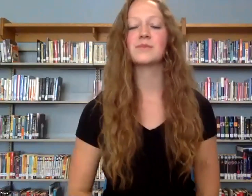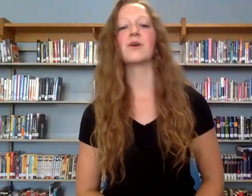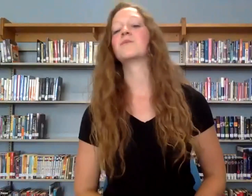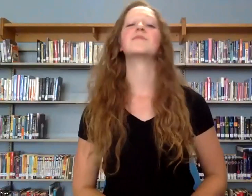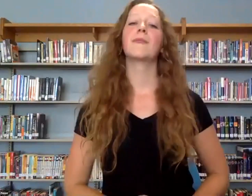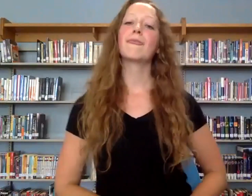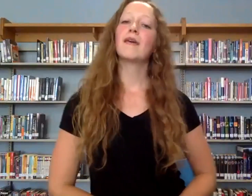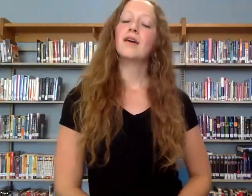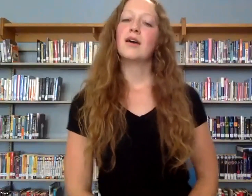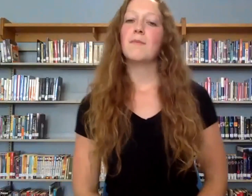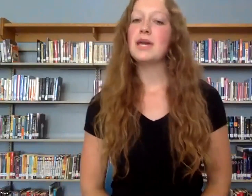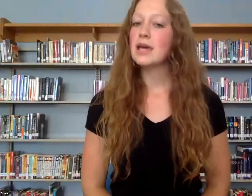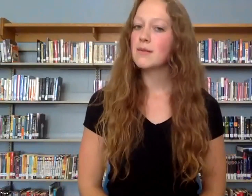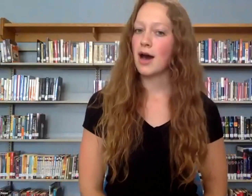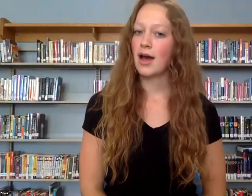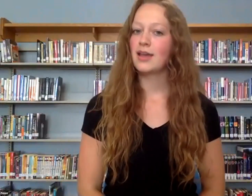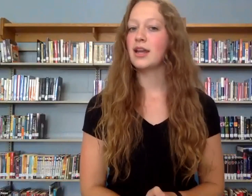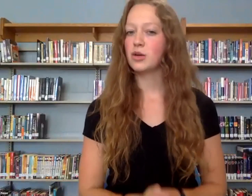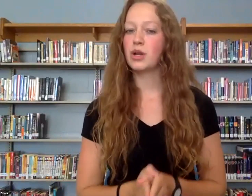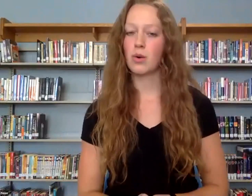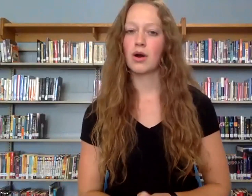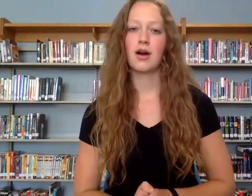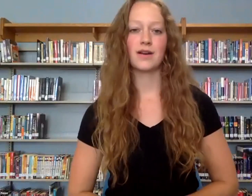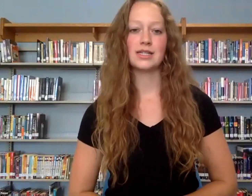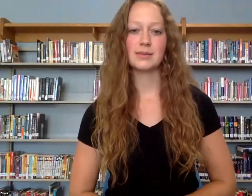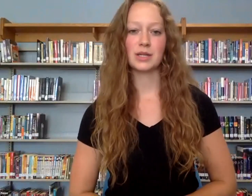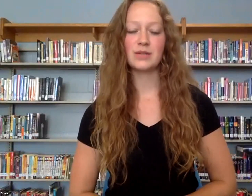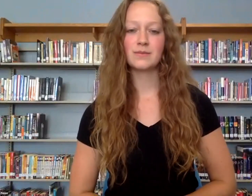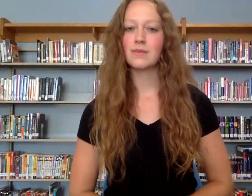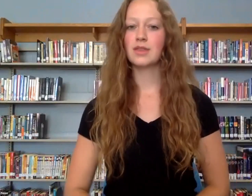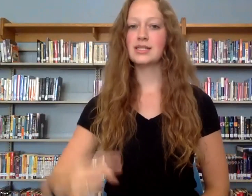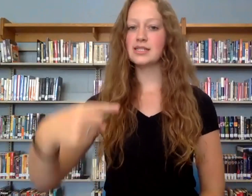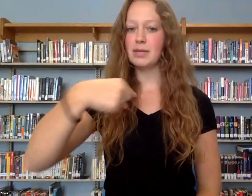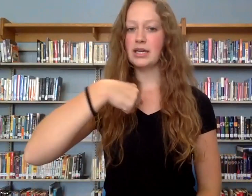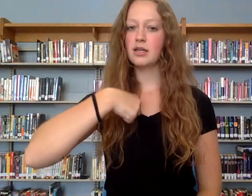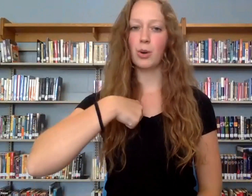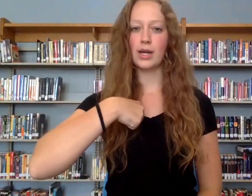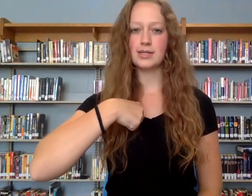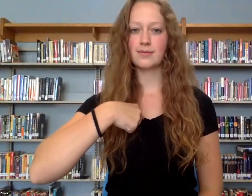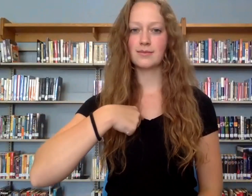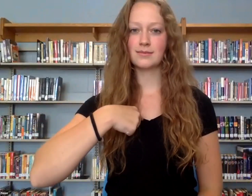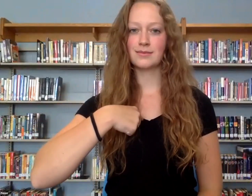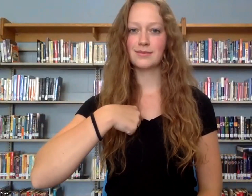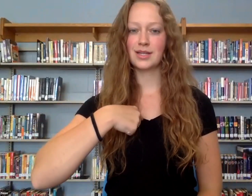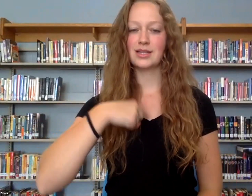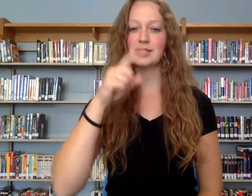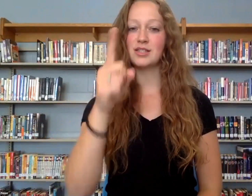So me and my and you and your are very similar. This is me, you point. This is